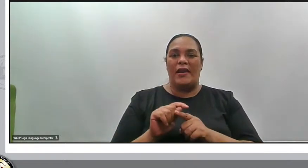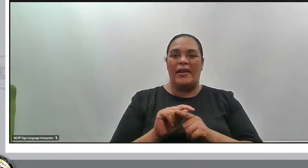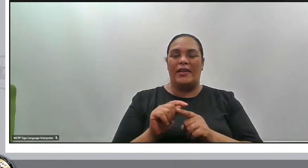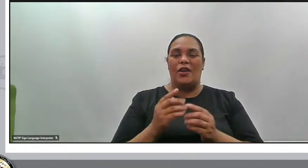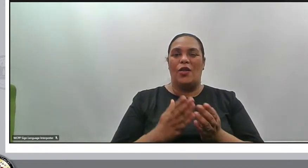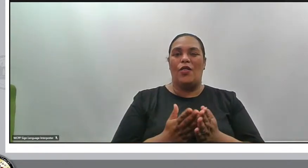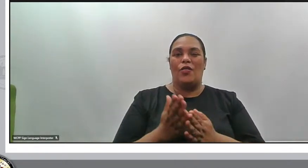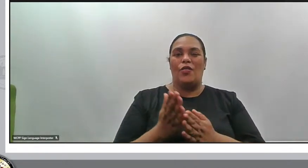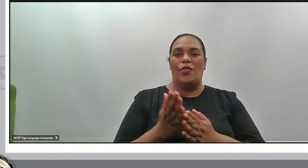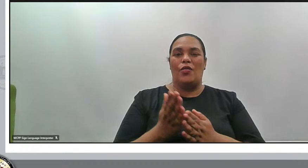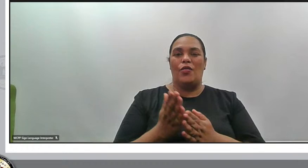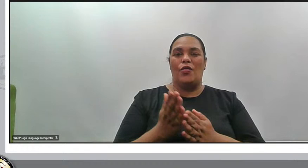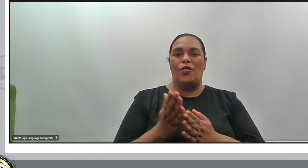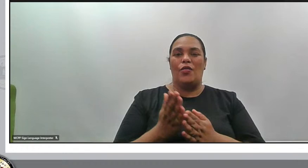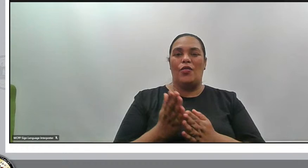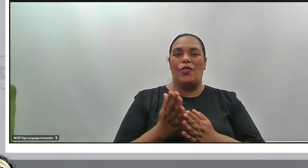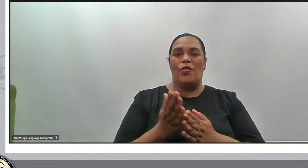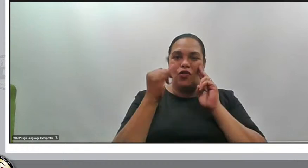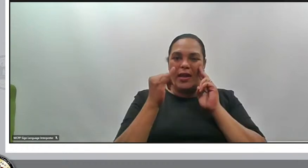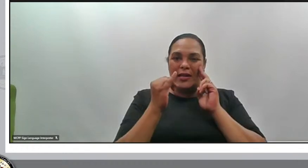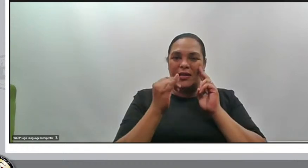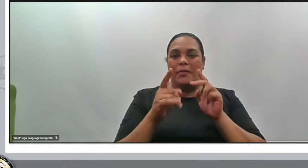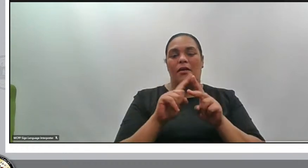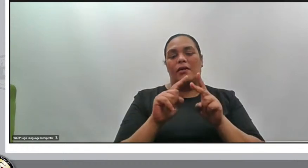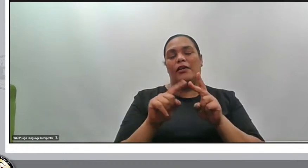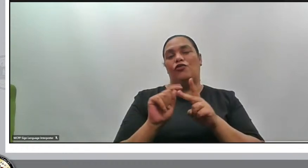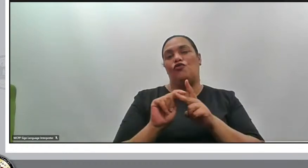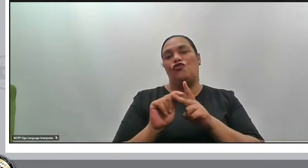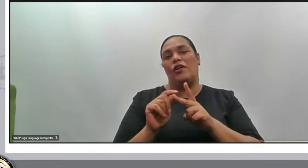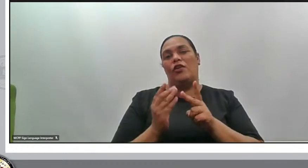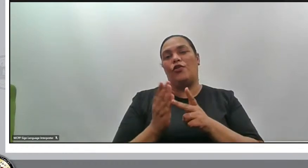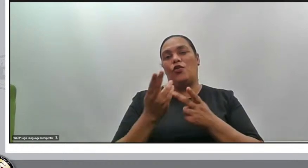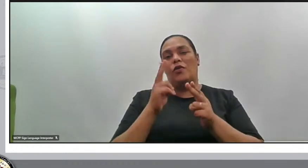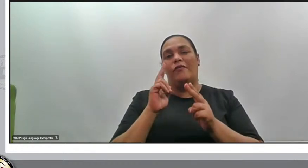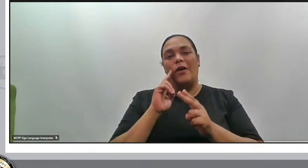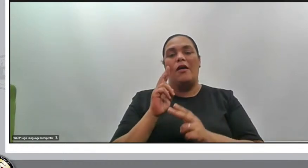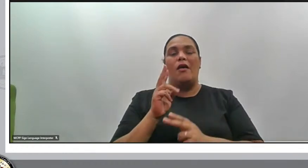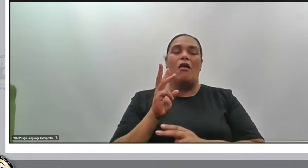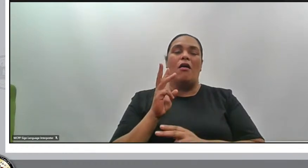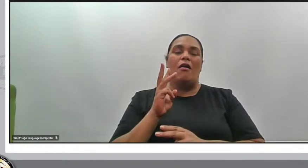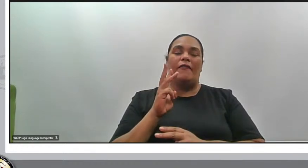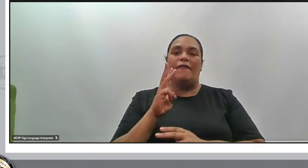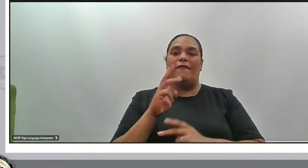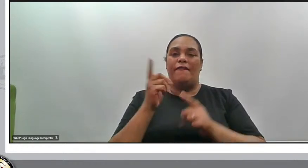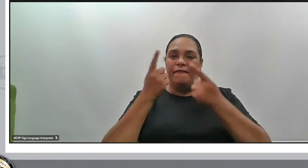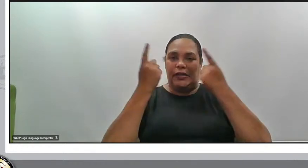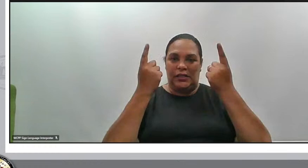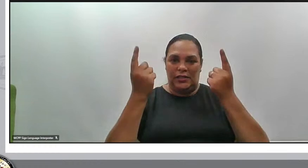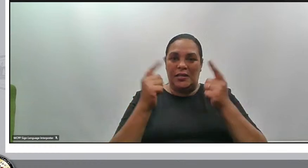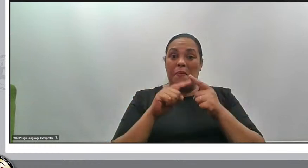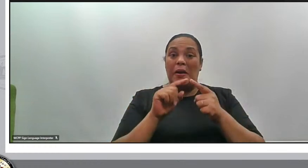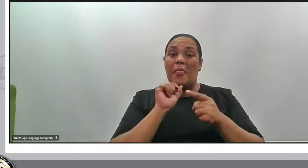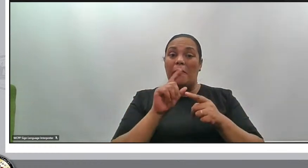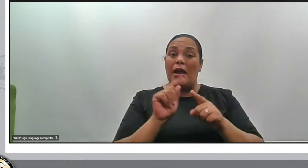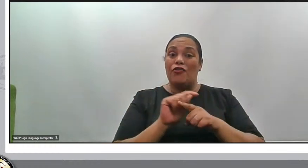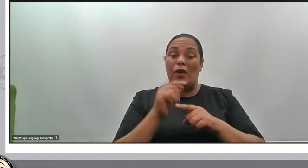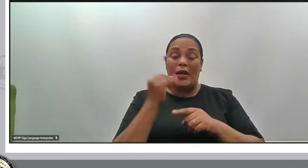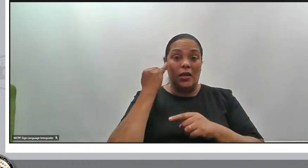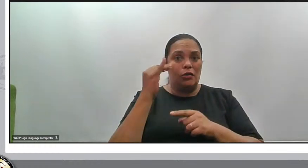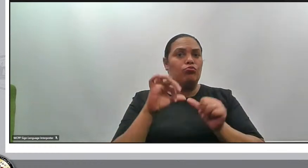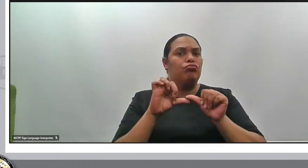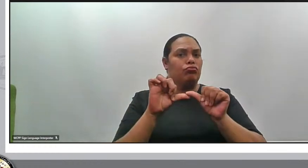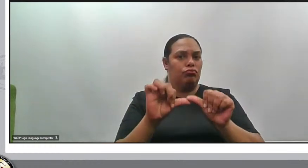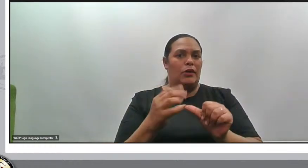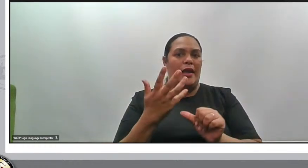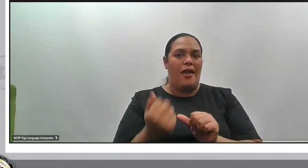through the University of Johannesburg, as well as the training through the University of the Witwatersrand. Those training initiatives continued,